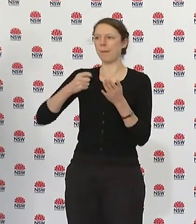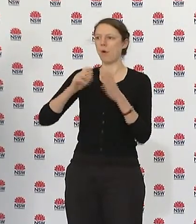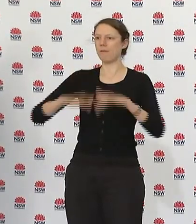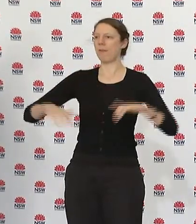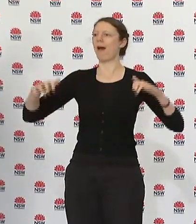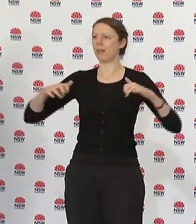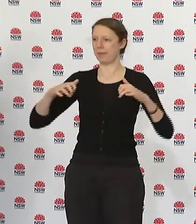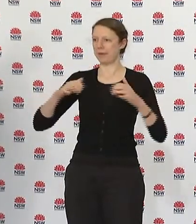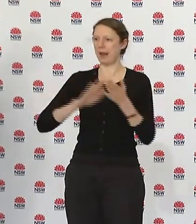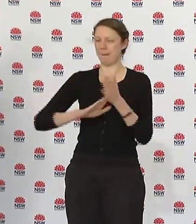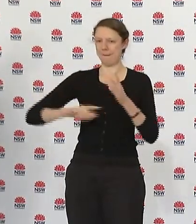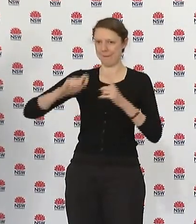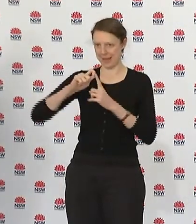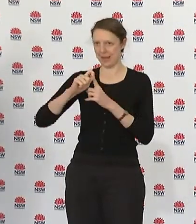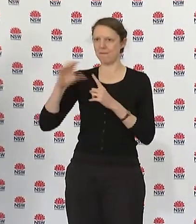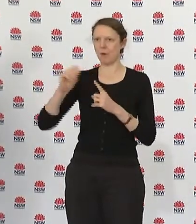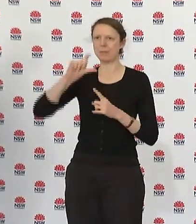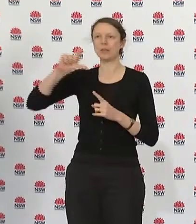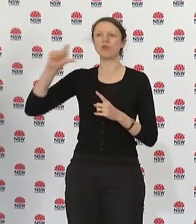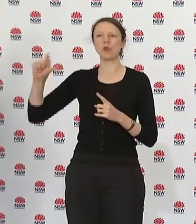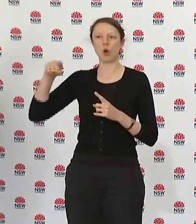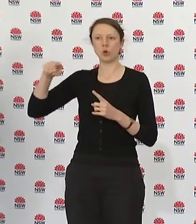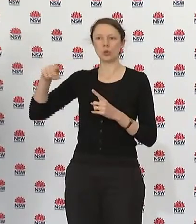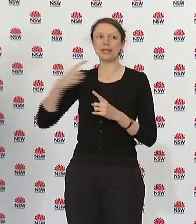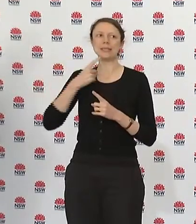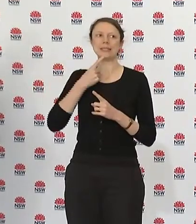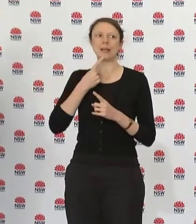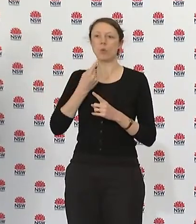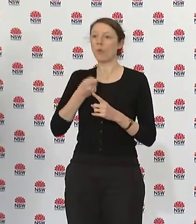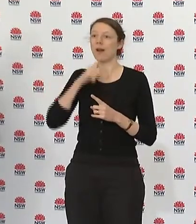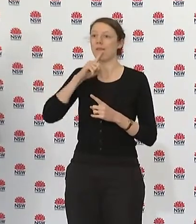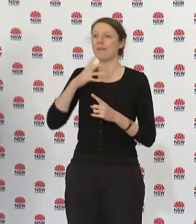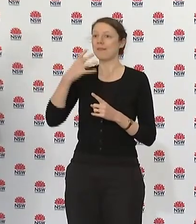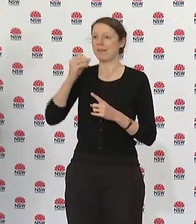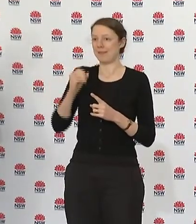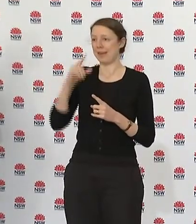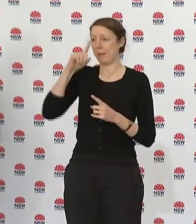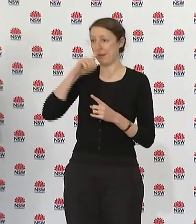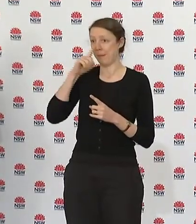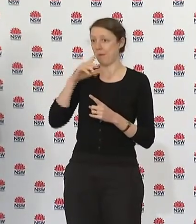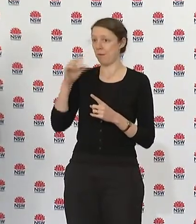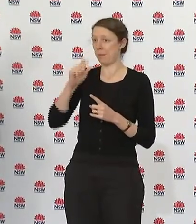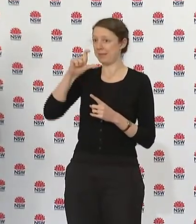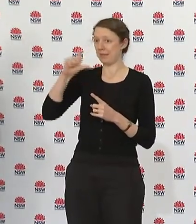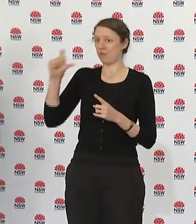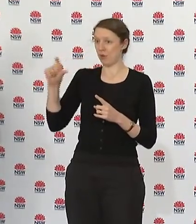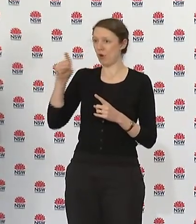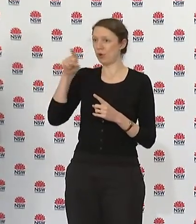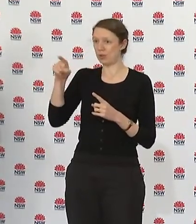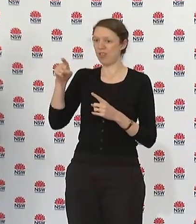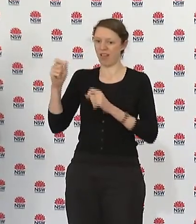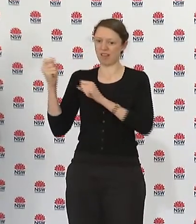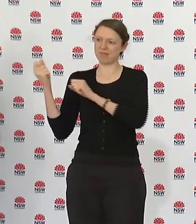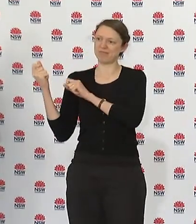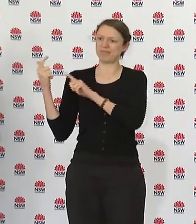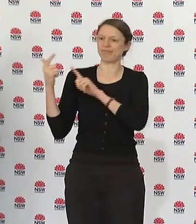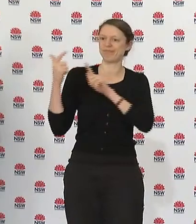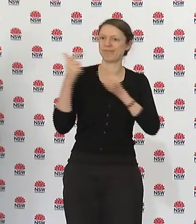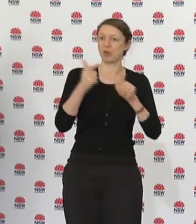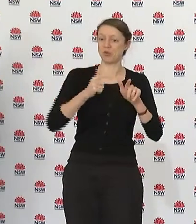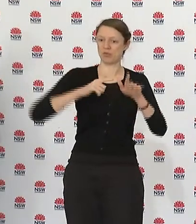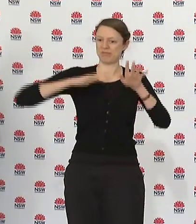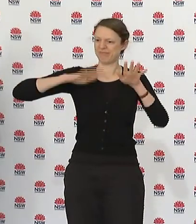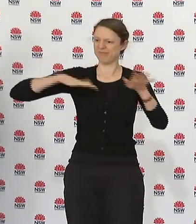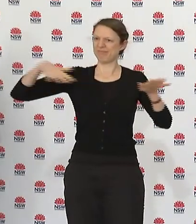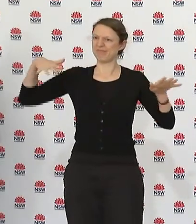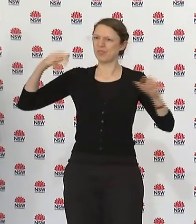lockdown because, in part, 150 people from the Central Coast went to that protest on the weekend. One, is that correct? And